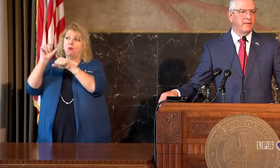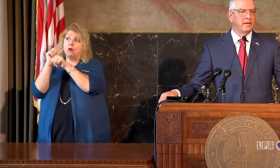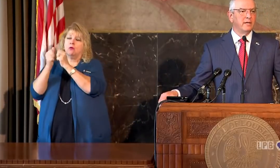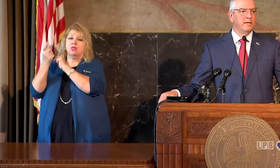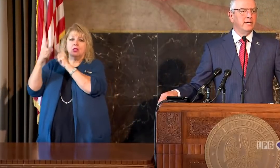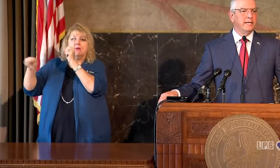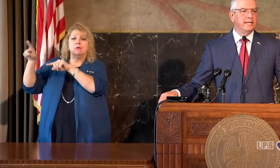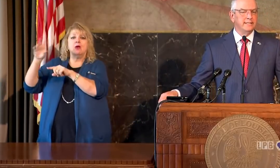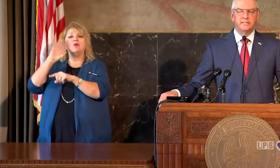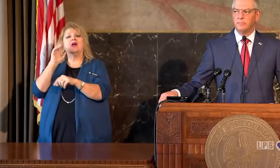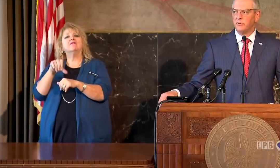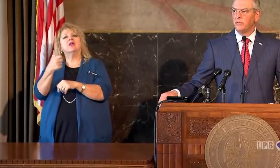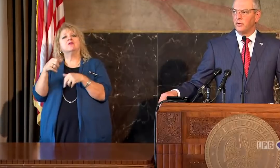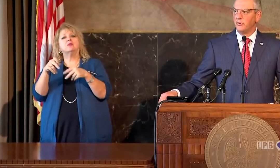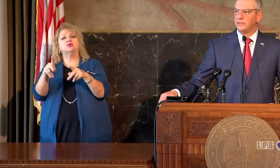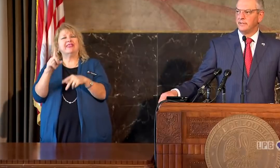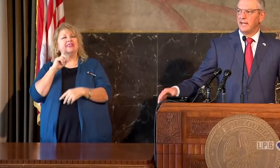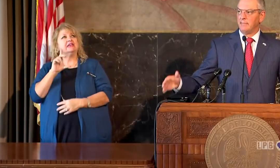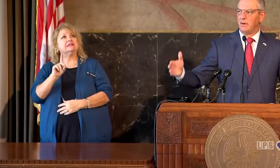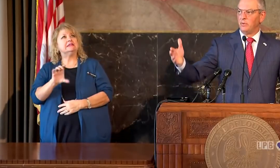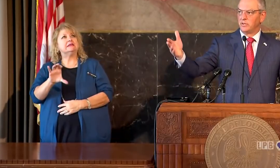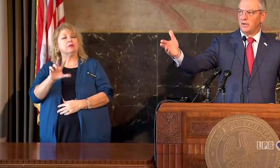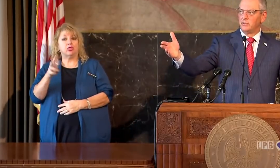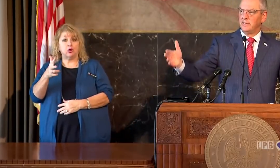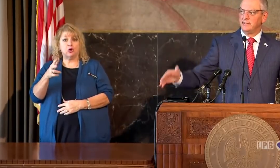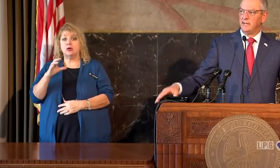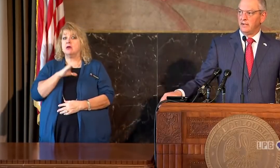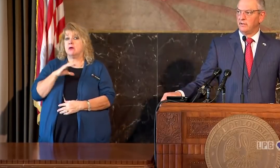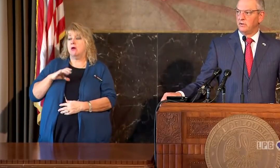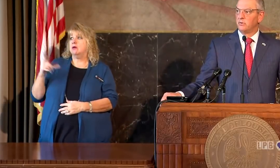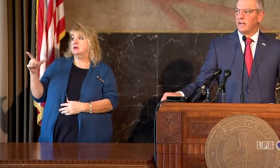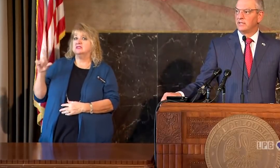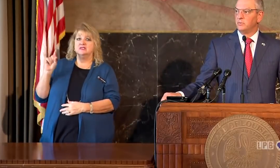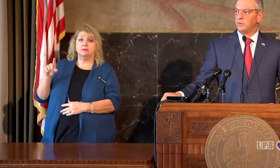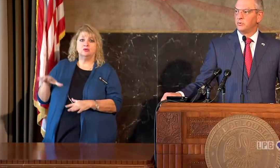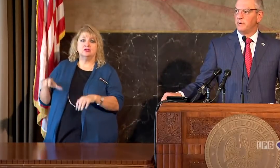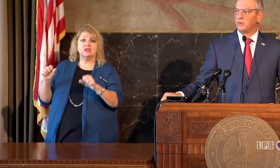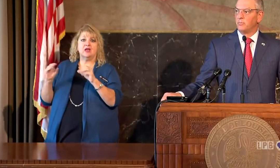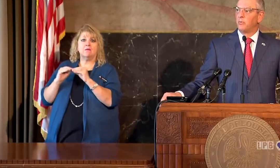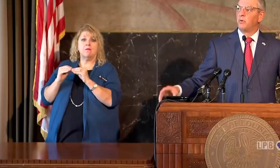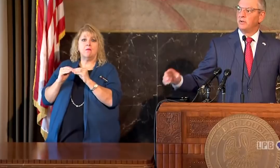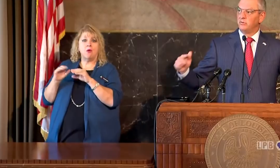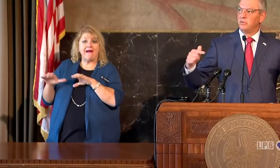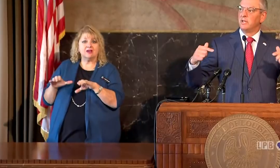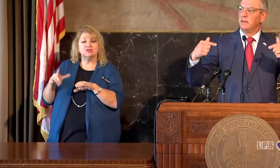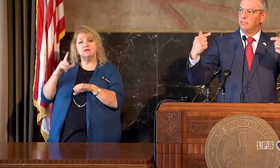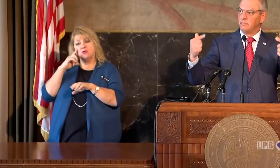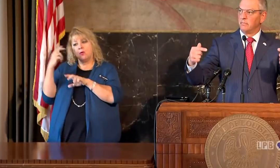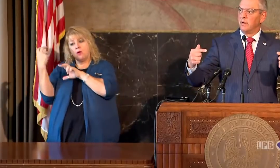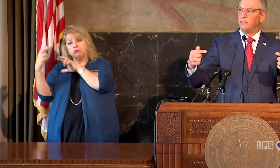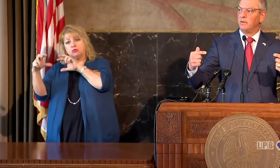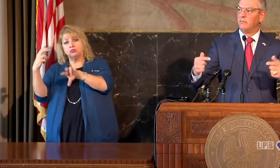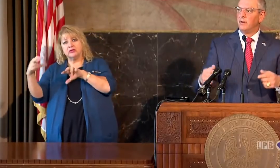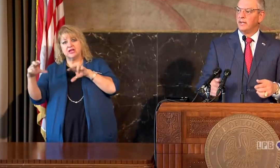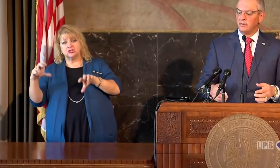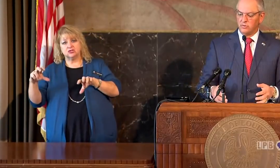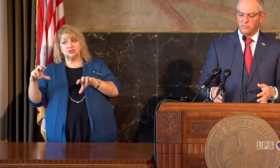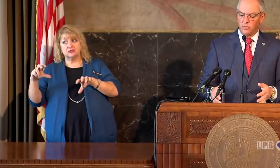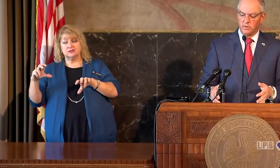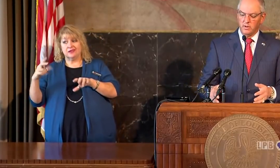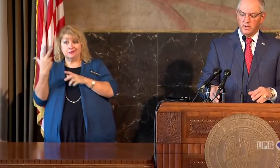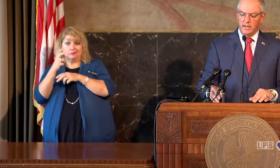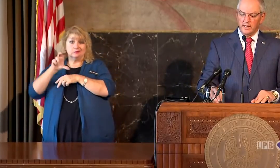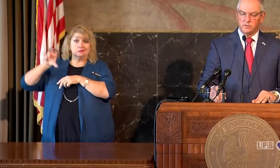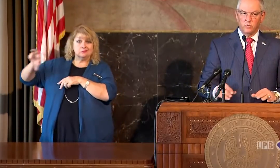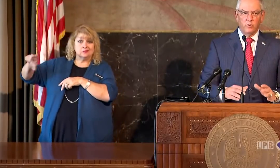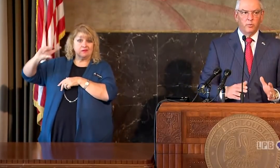up. I think December the 3rd is the date by which Congress has to take additional action with respect to appropriations to keep government running and so